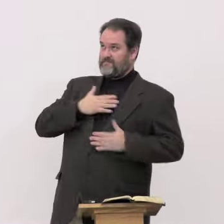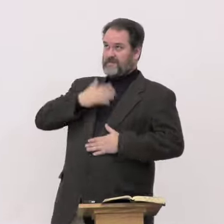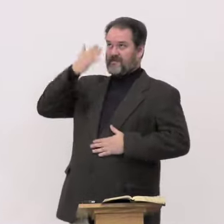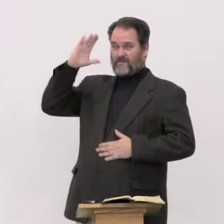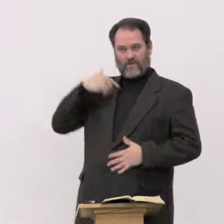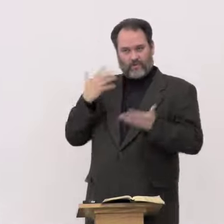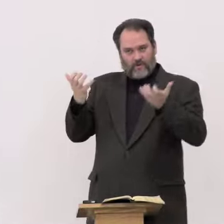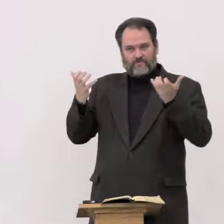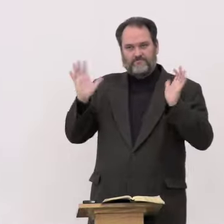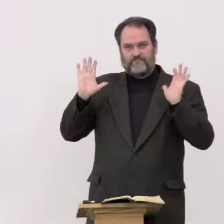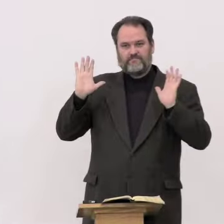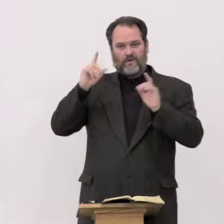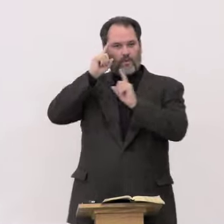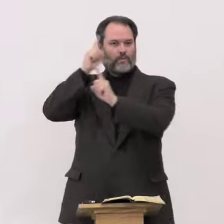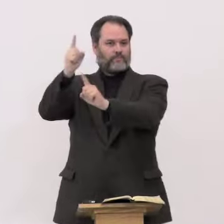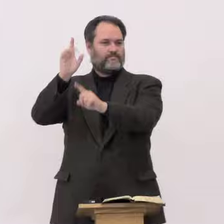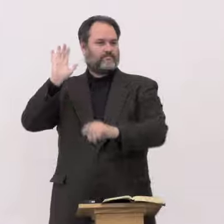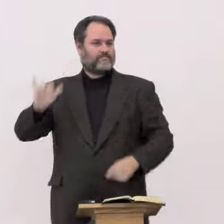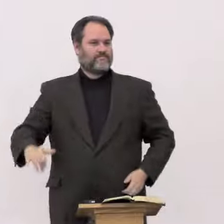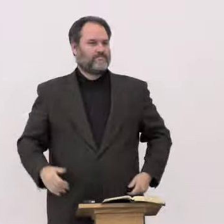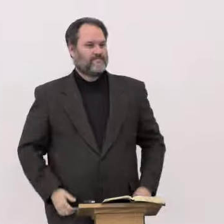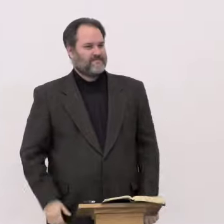do. Instead of following what you feel,